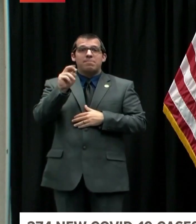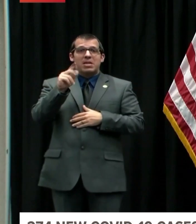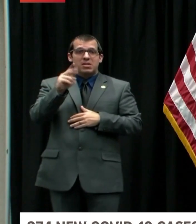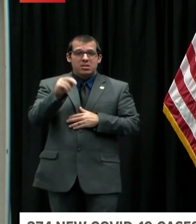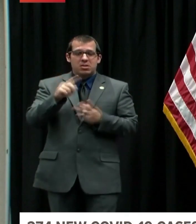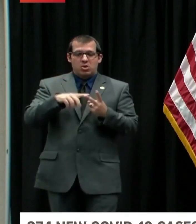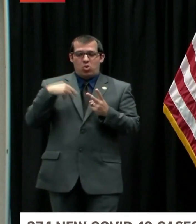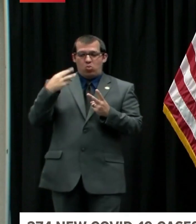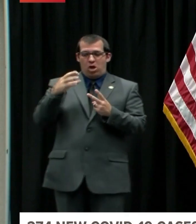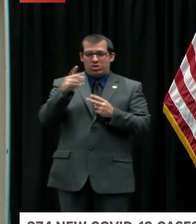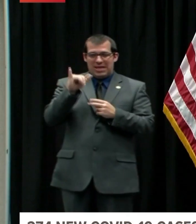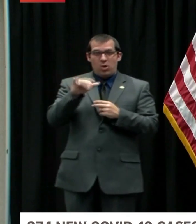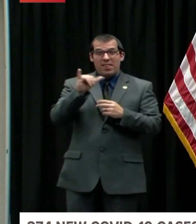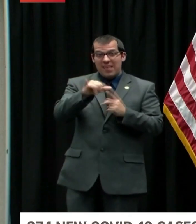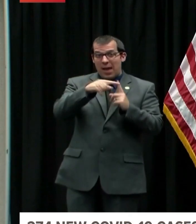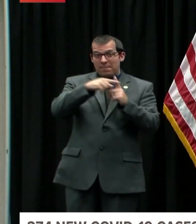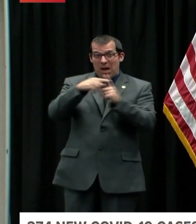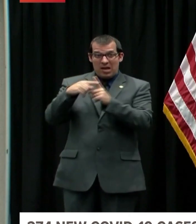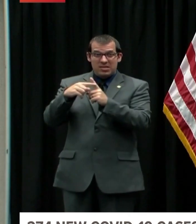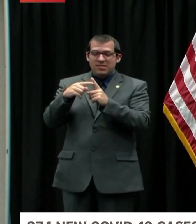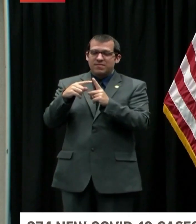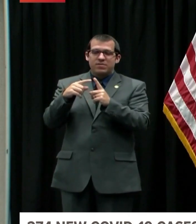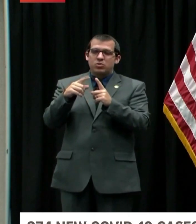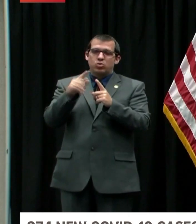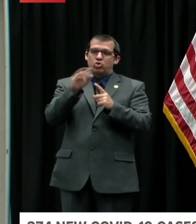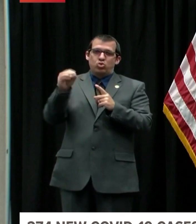the positivity rate has been way too high.